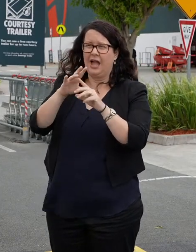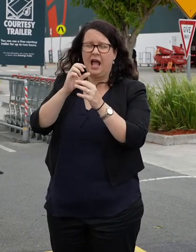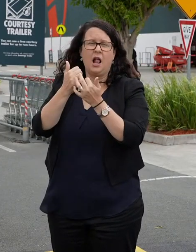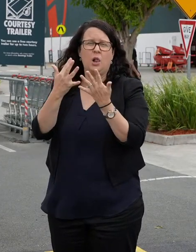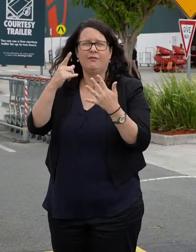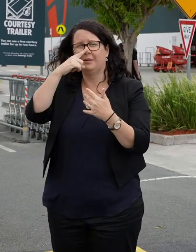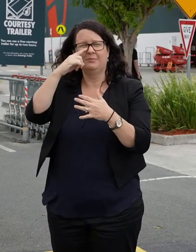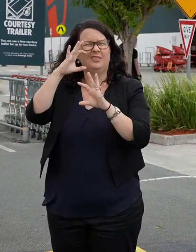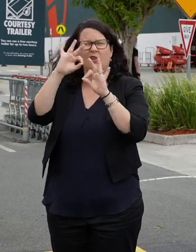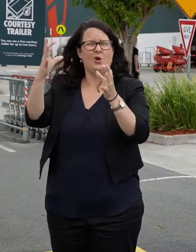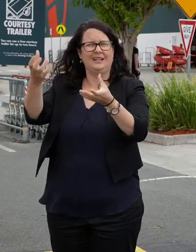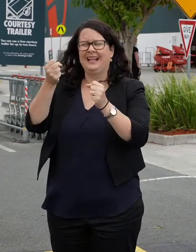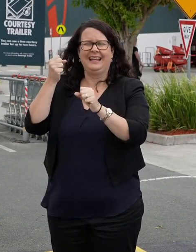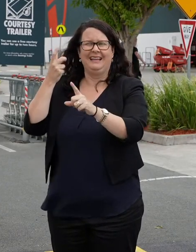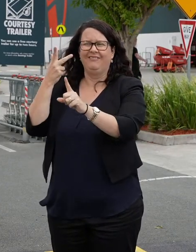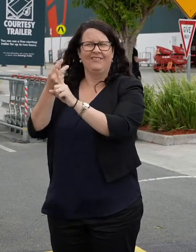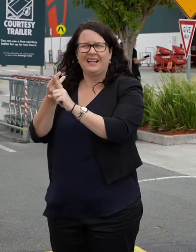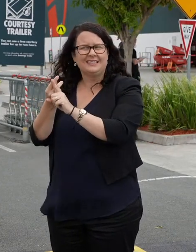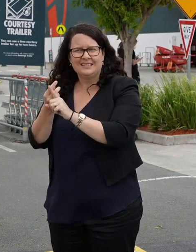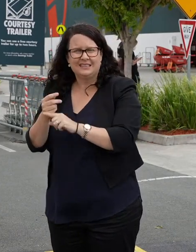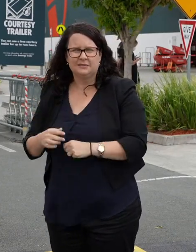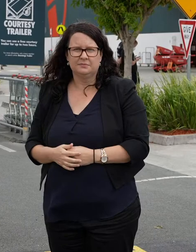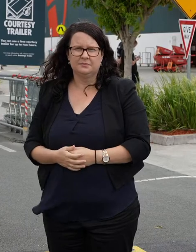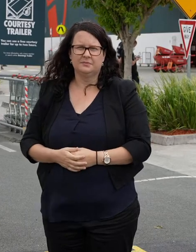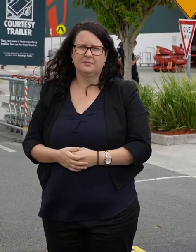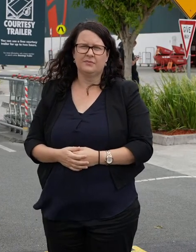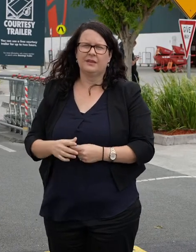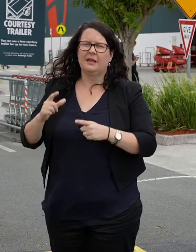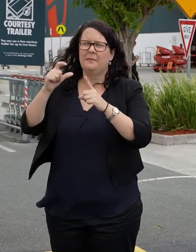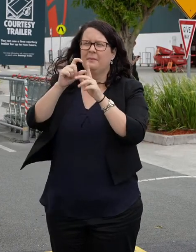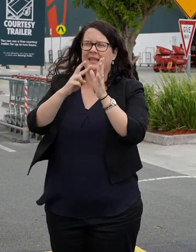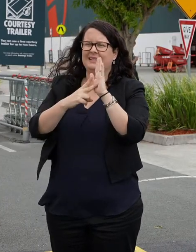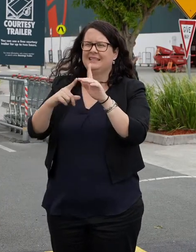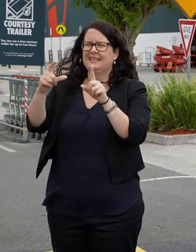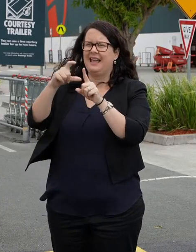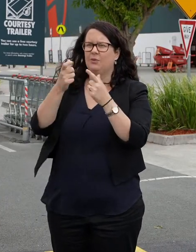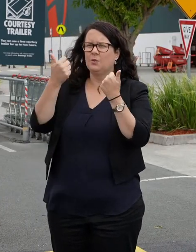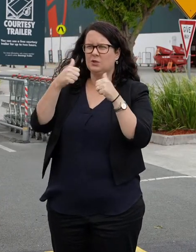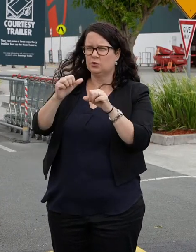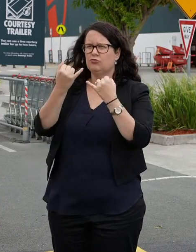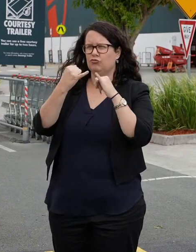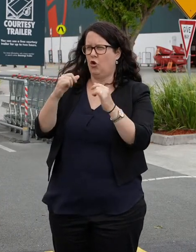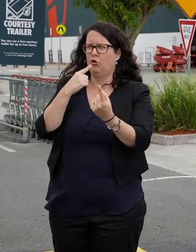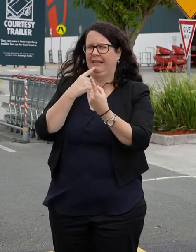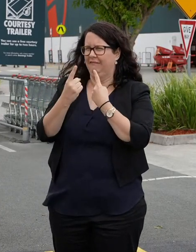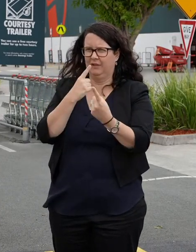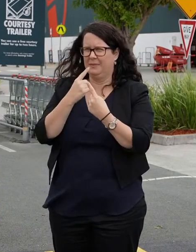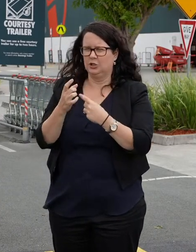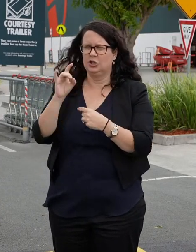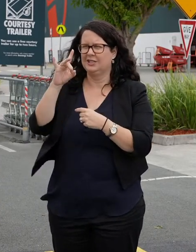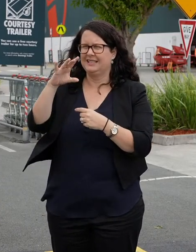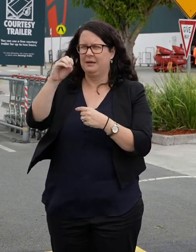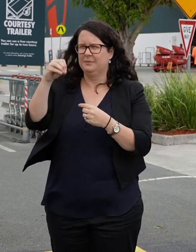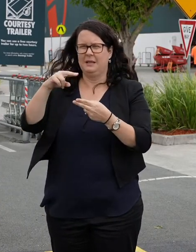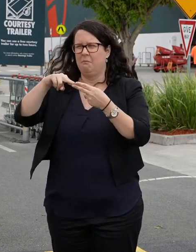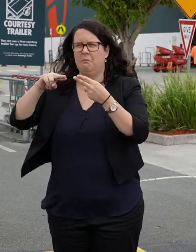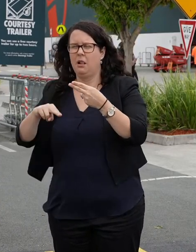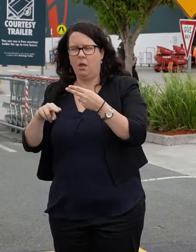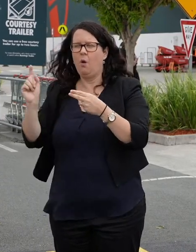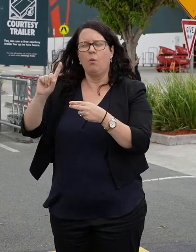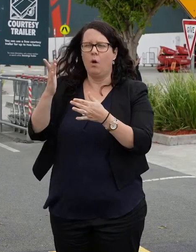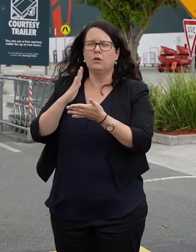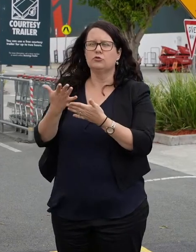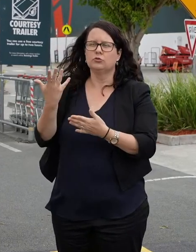is. But I do note that David Crisafulli was using figures that were at least 10% below what their actual vaccination rates